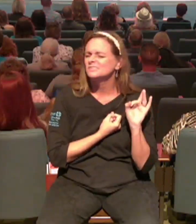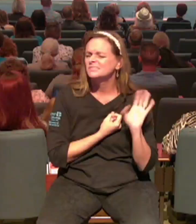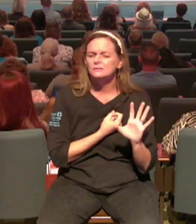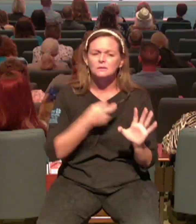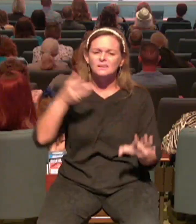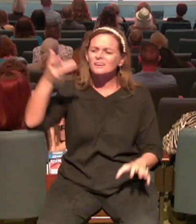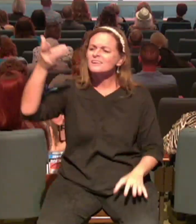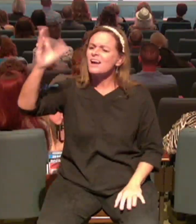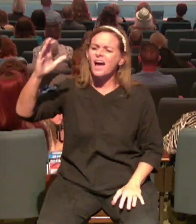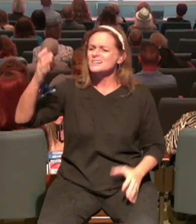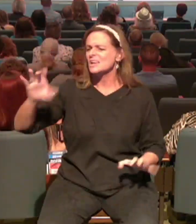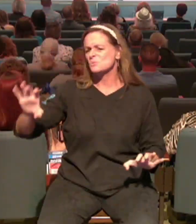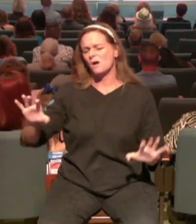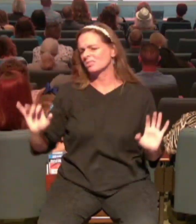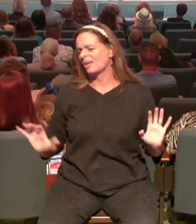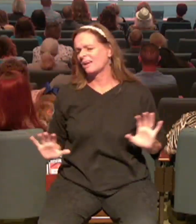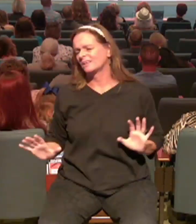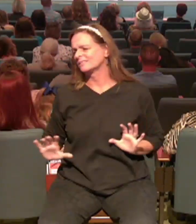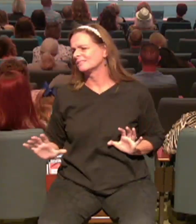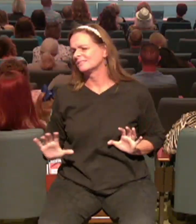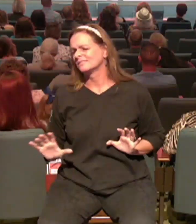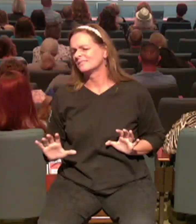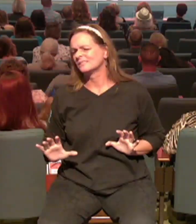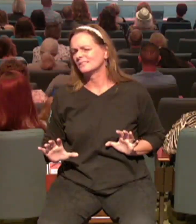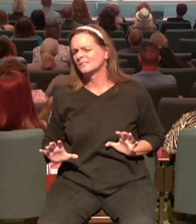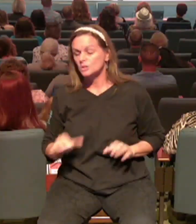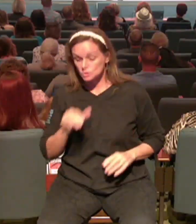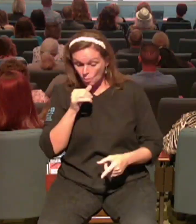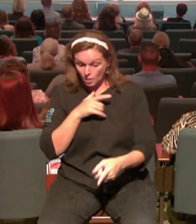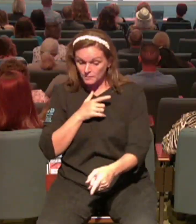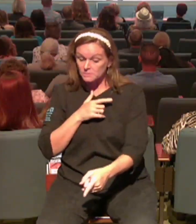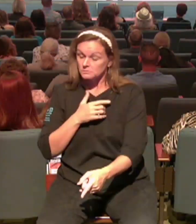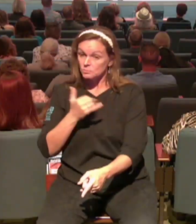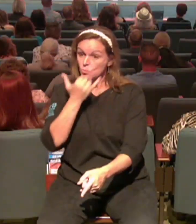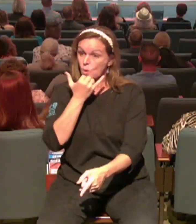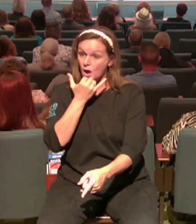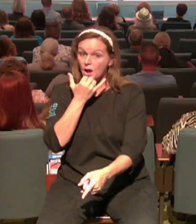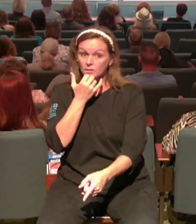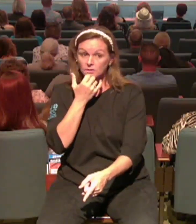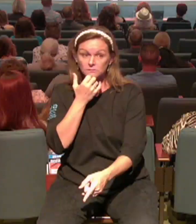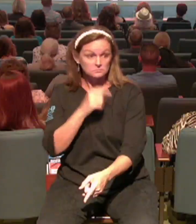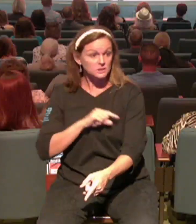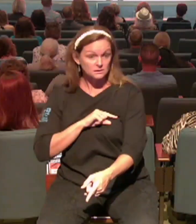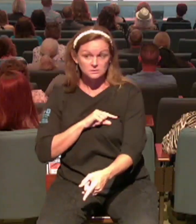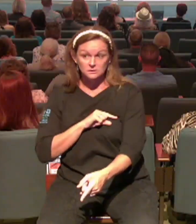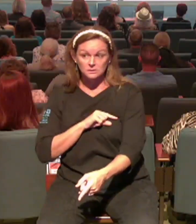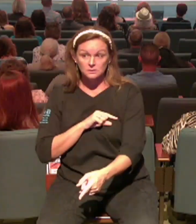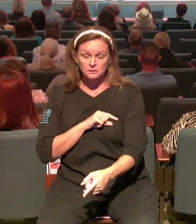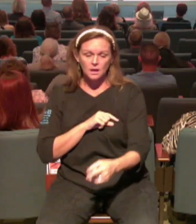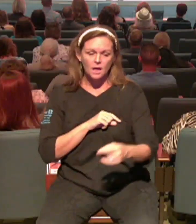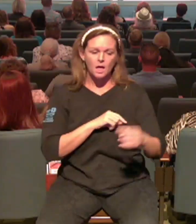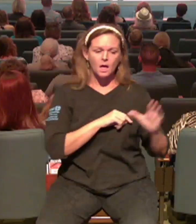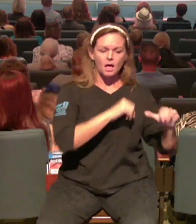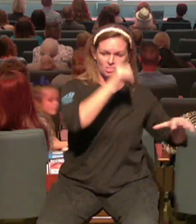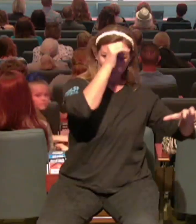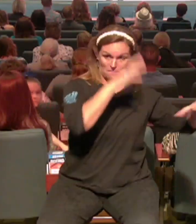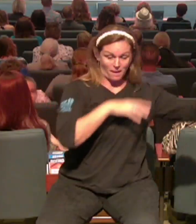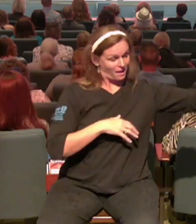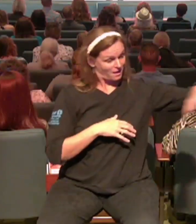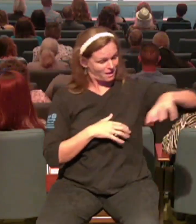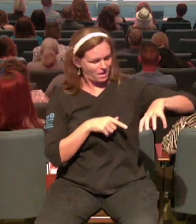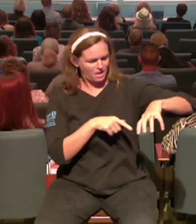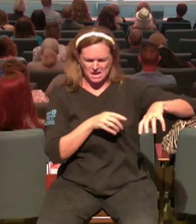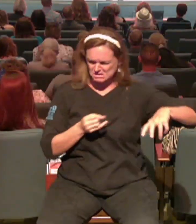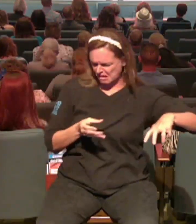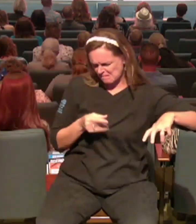any of that on any of us, right? So this woman was wrong. The men were legally right. But notice what Jesus says. He says,